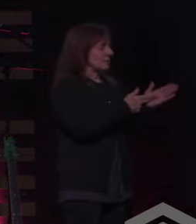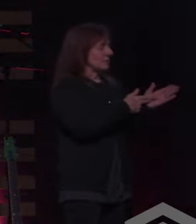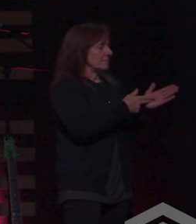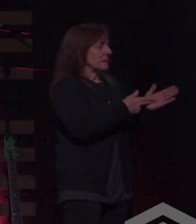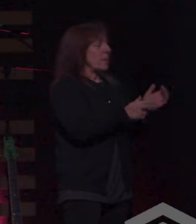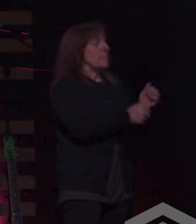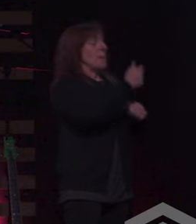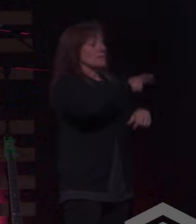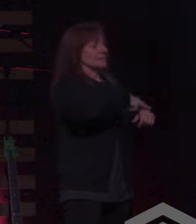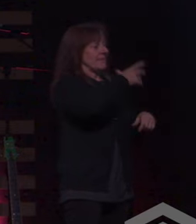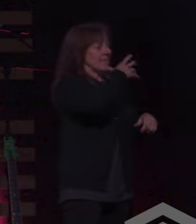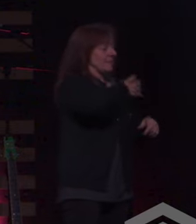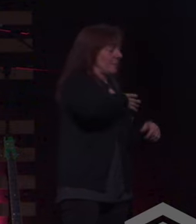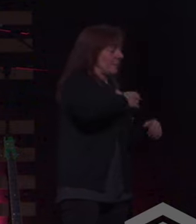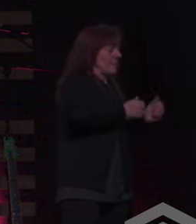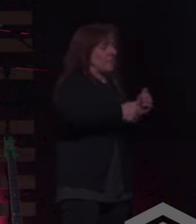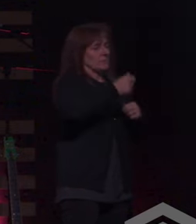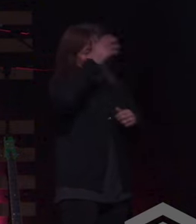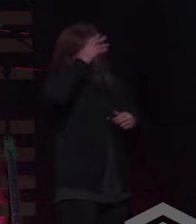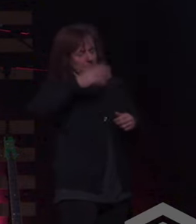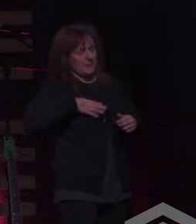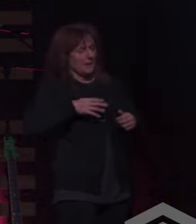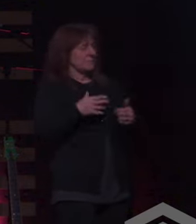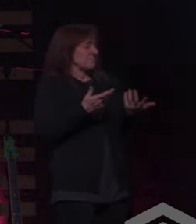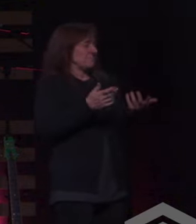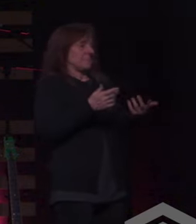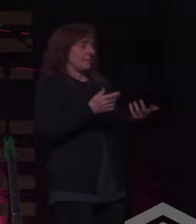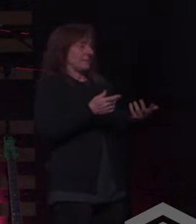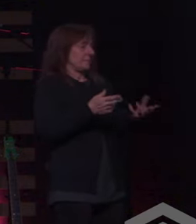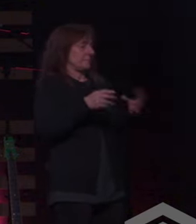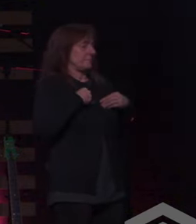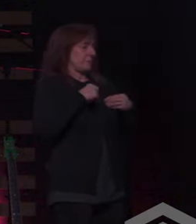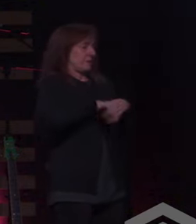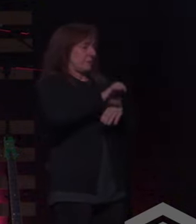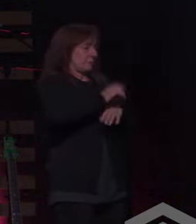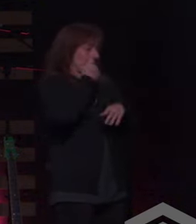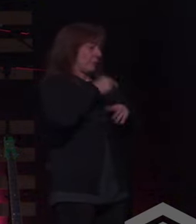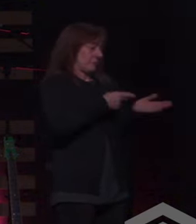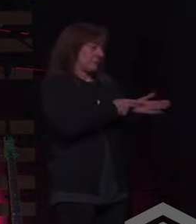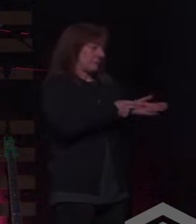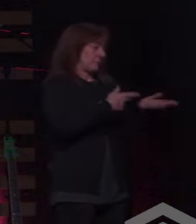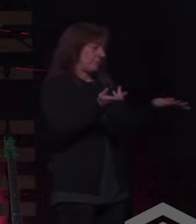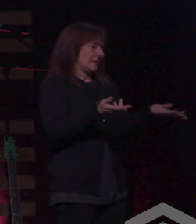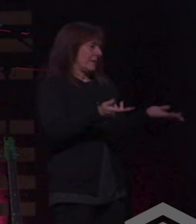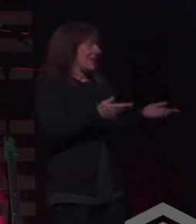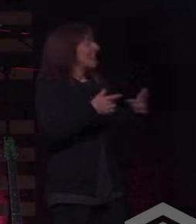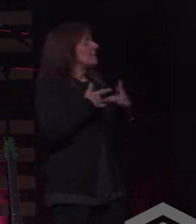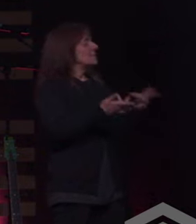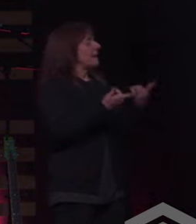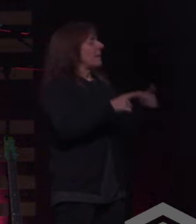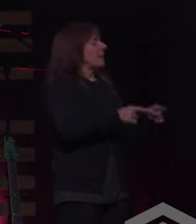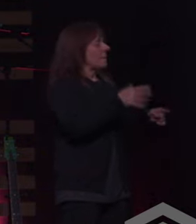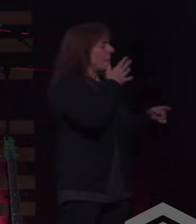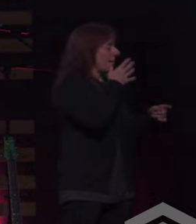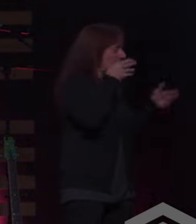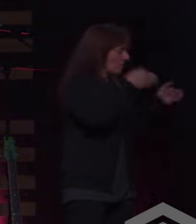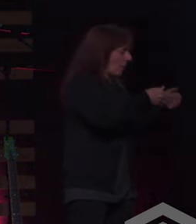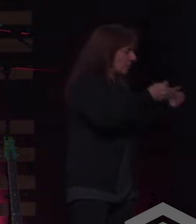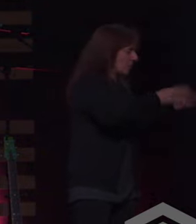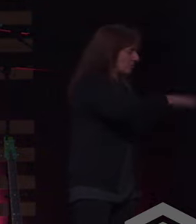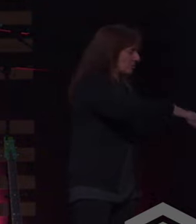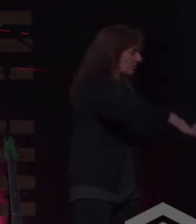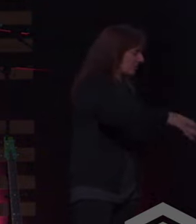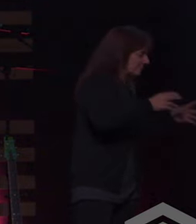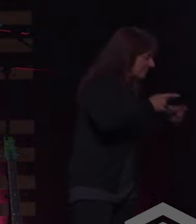they're for female, and generally, they're for male. If that doesn't suit you, this ain't the church for you. Generally, what happens is the mom focuses a lot of attention on